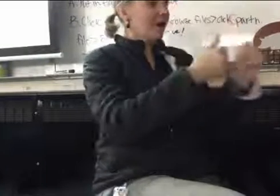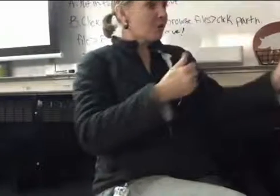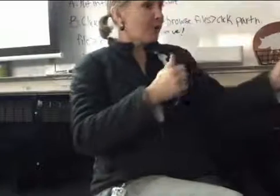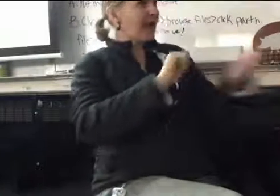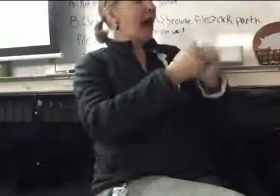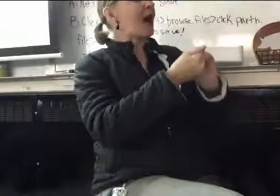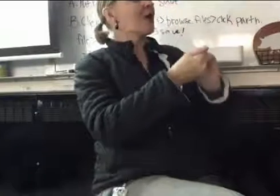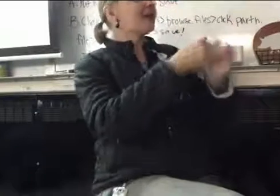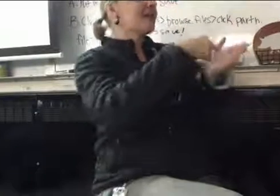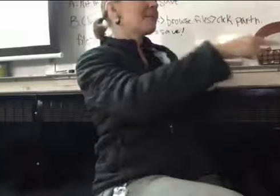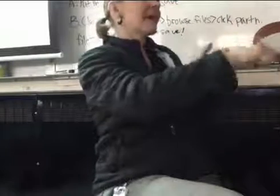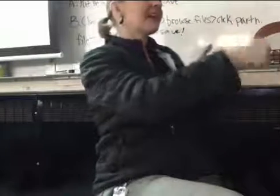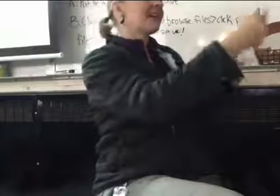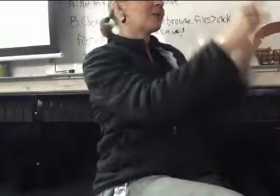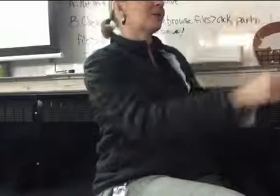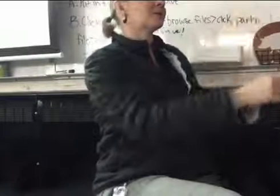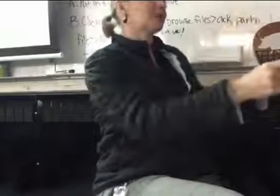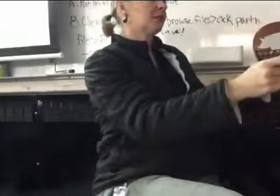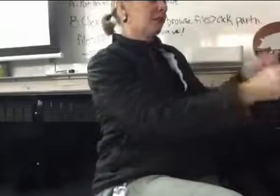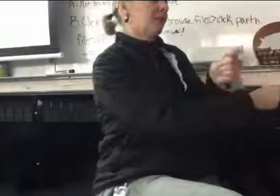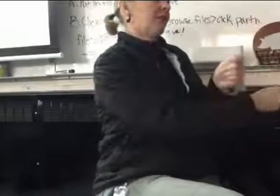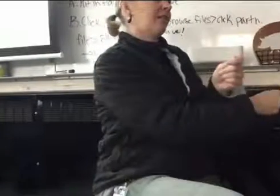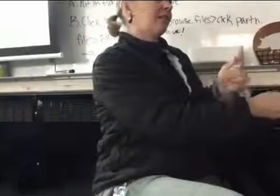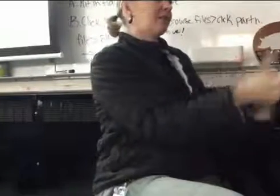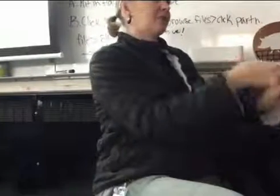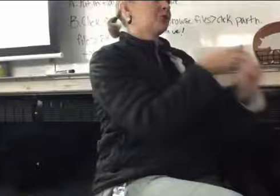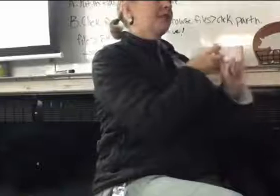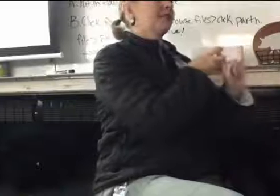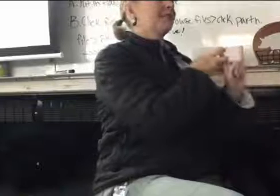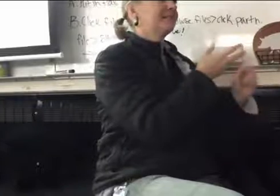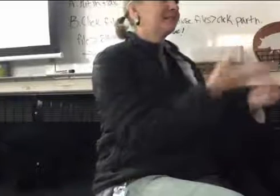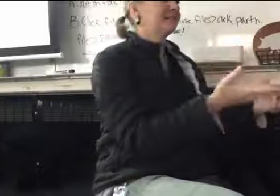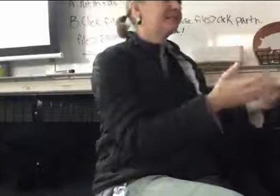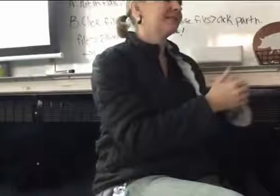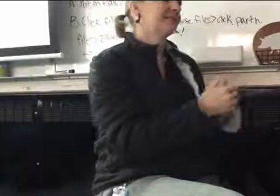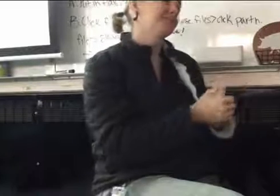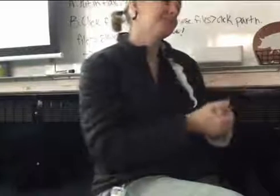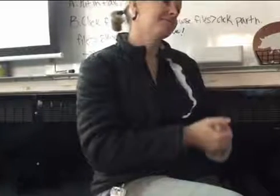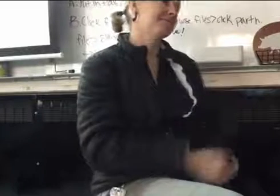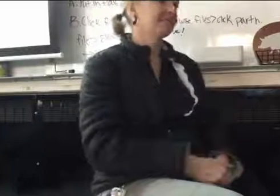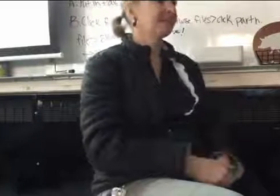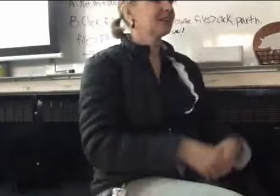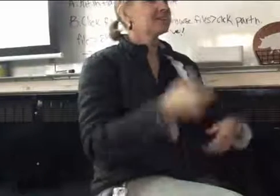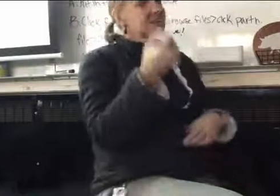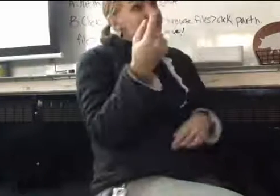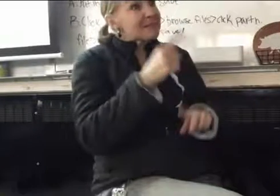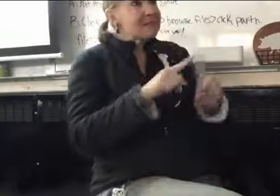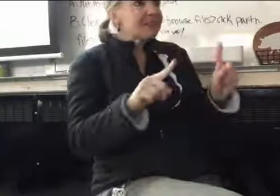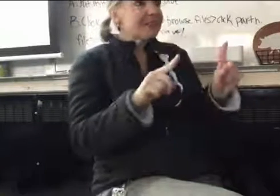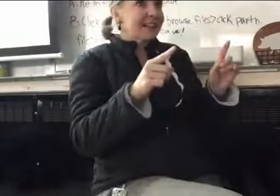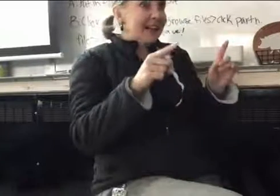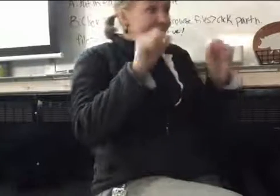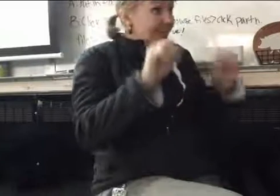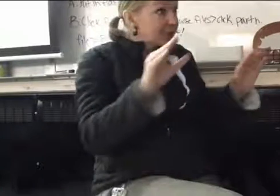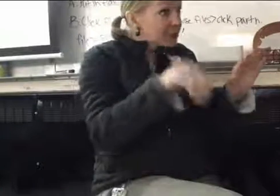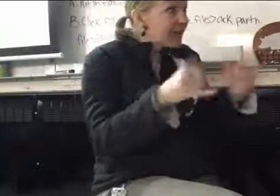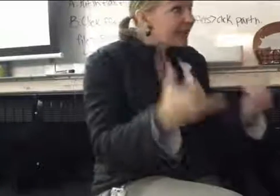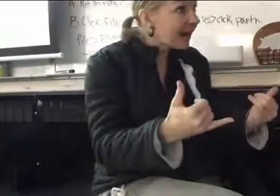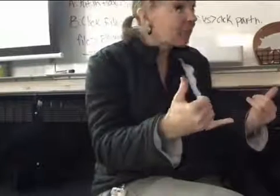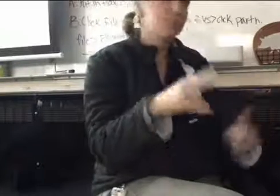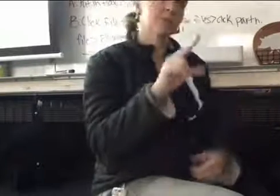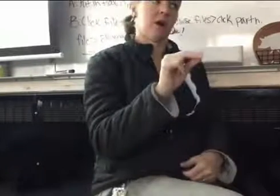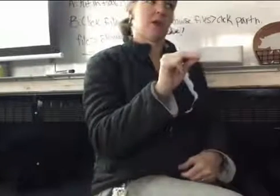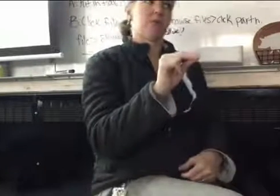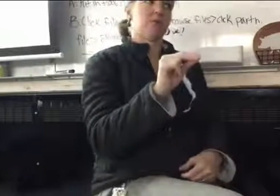Civil War and avoid death because they're able to pay somebody else to fight for them and die for them. So a little bit different. Can you still do that now?